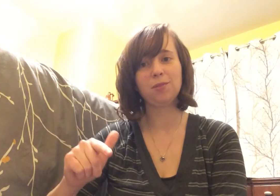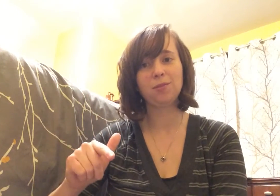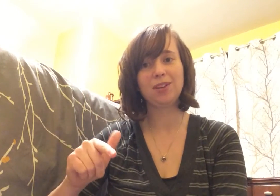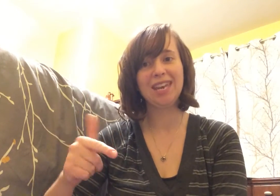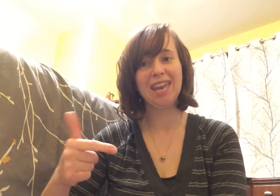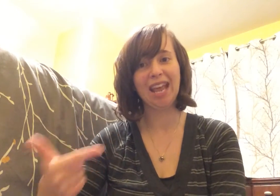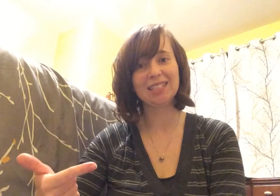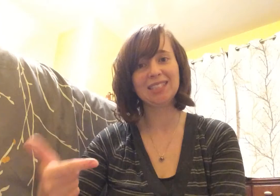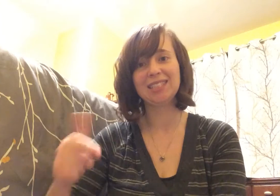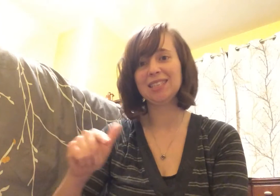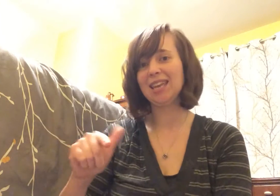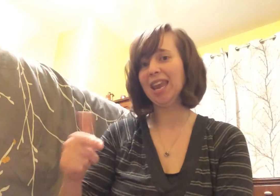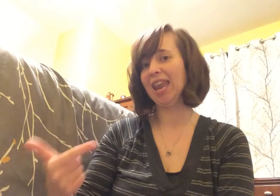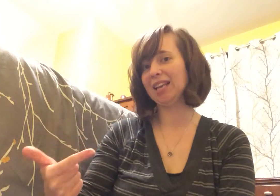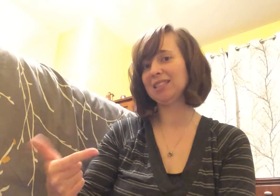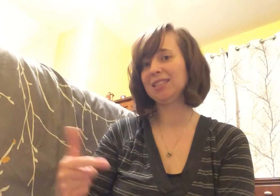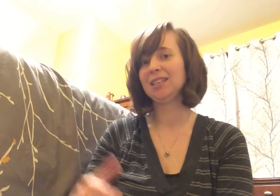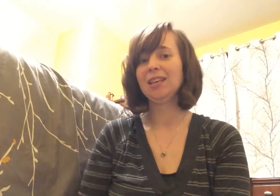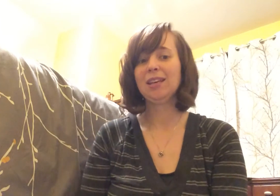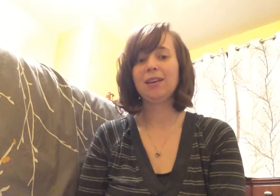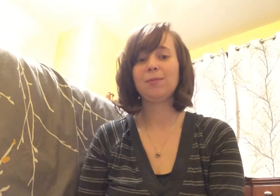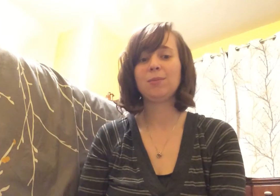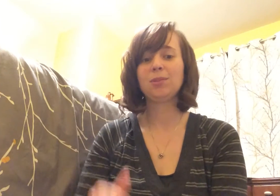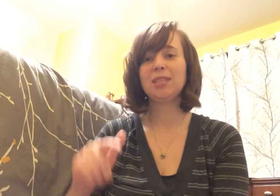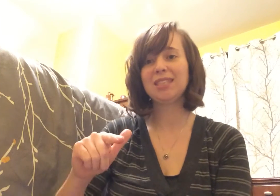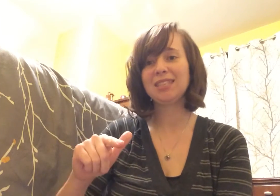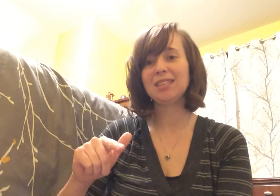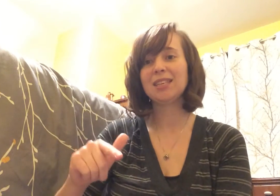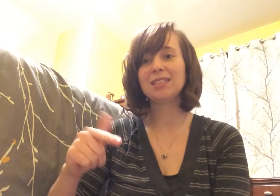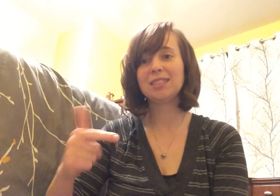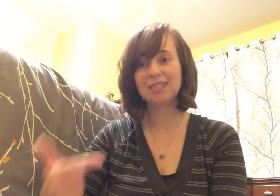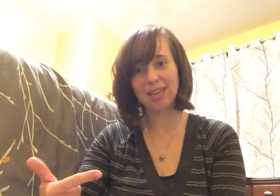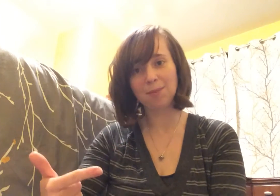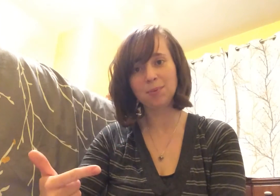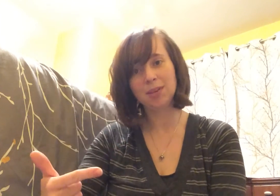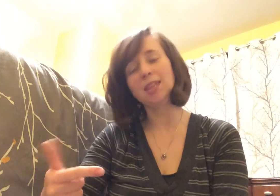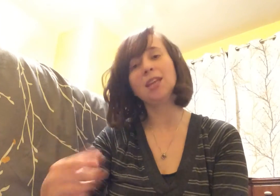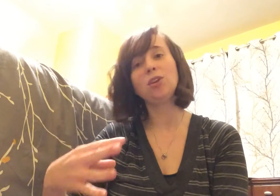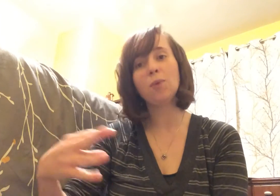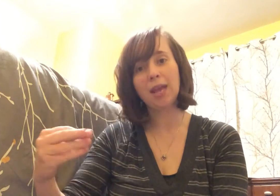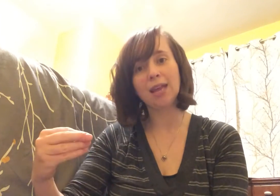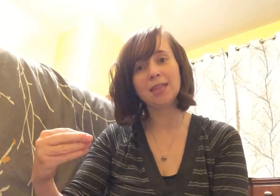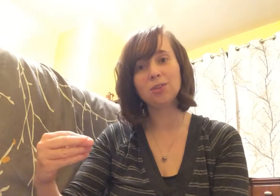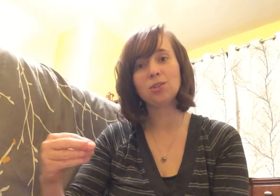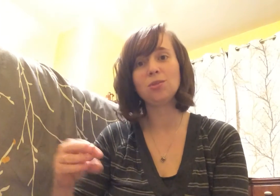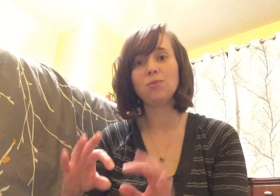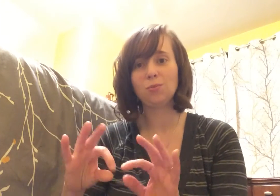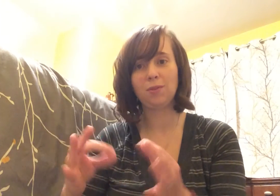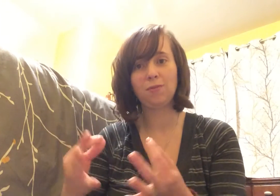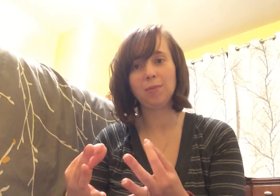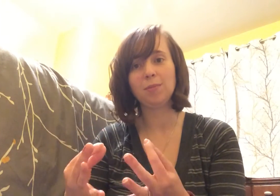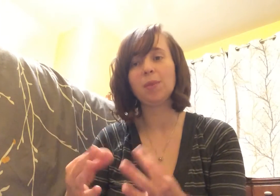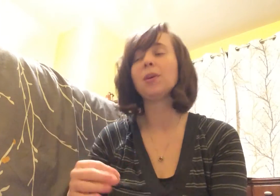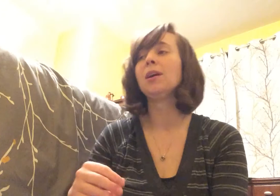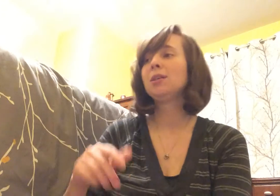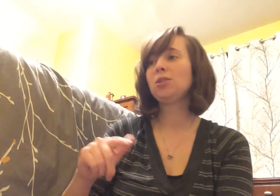over. Next. So this is step, and then you would add that to with a family member. So you can